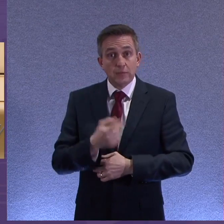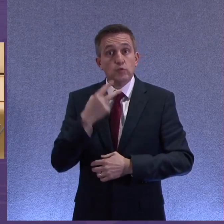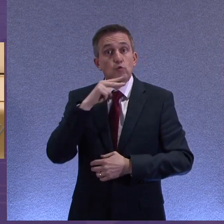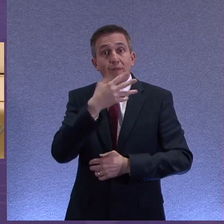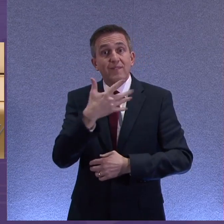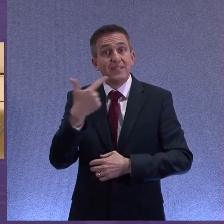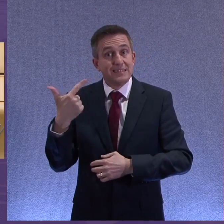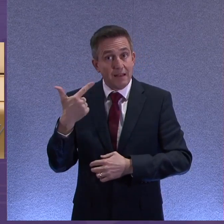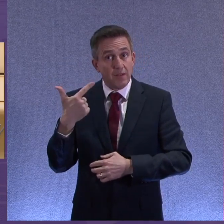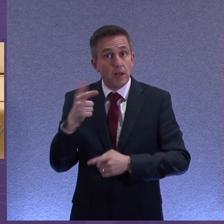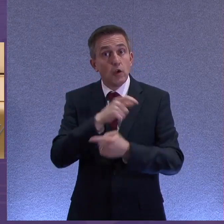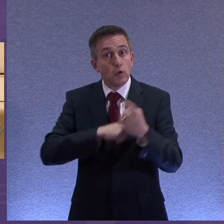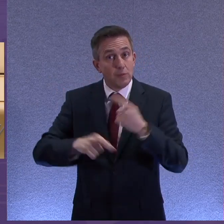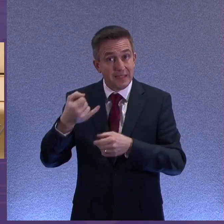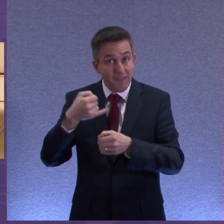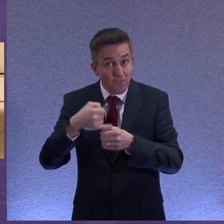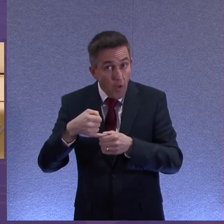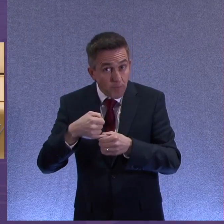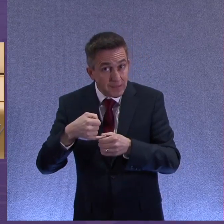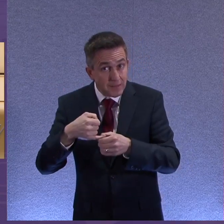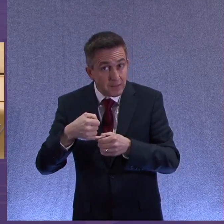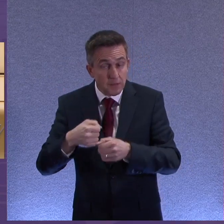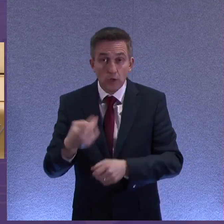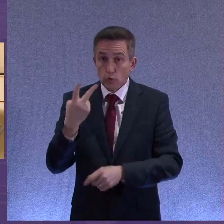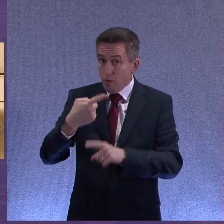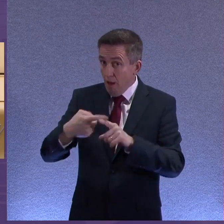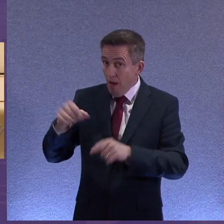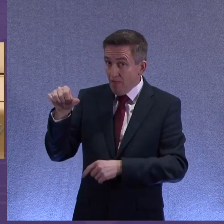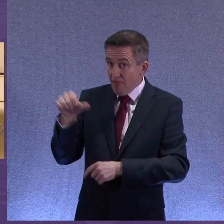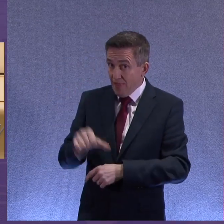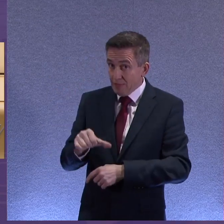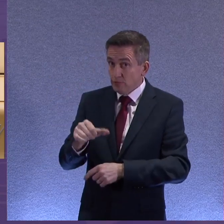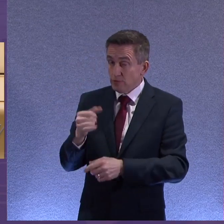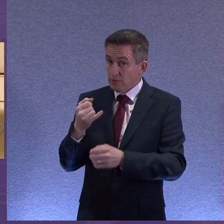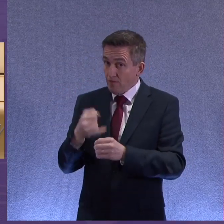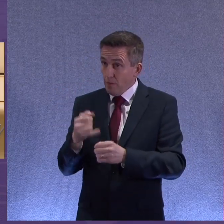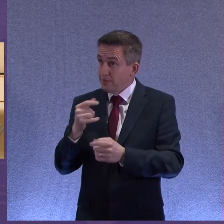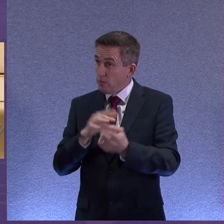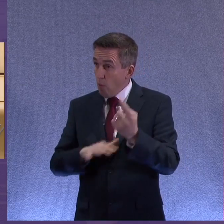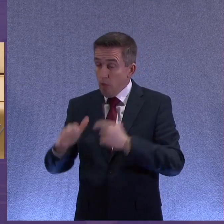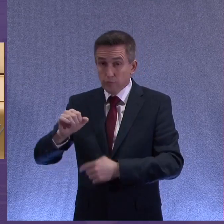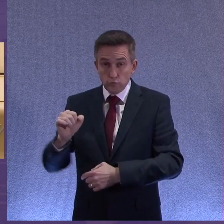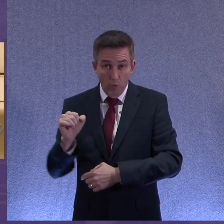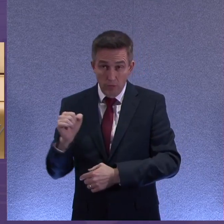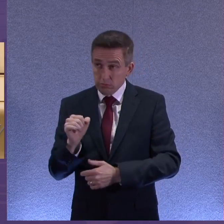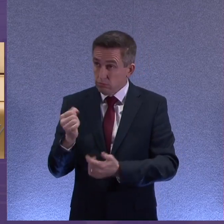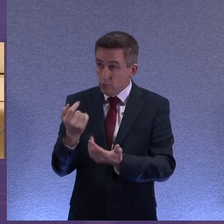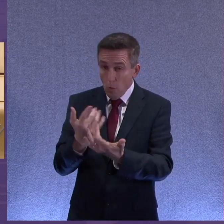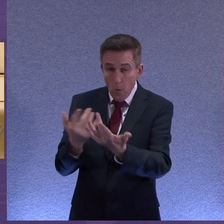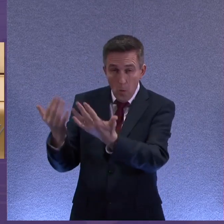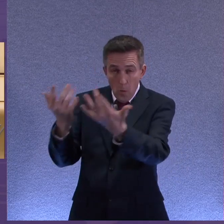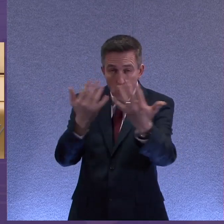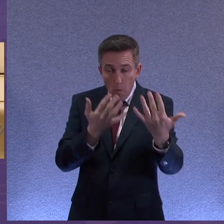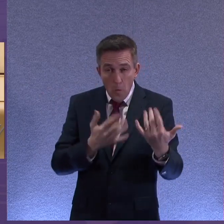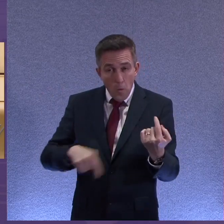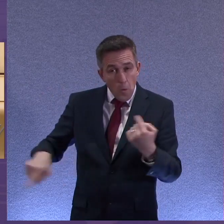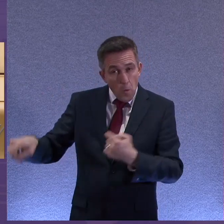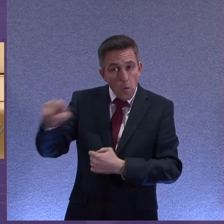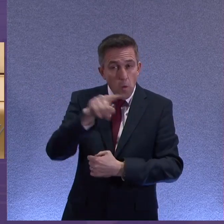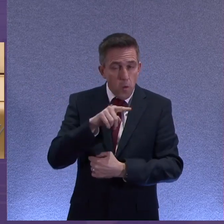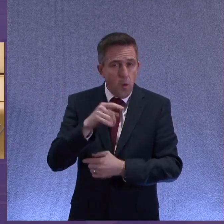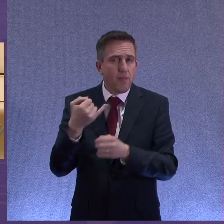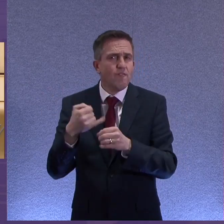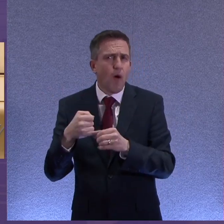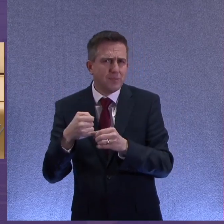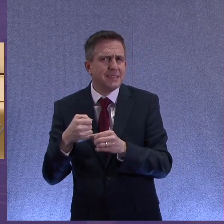1,257 community pharmacies, 2,500 community pharmacists across Scotland, a huge resource and one that is very keen indeed